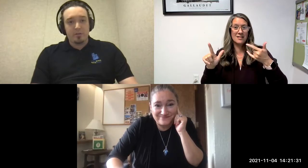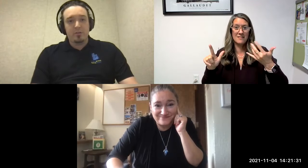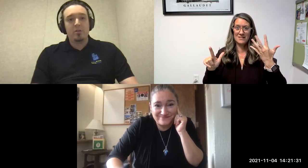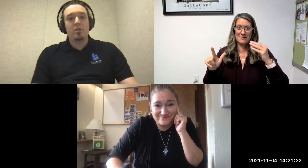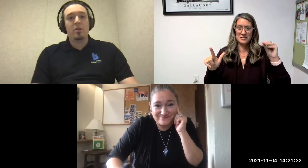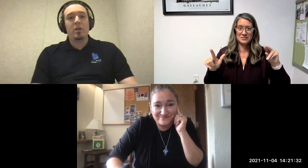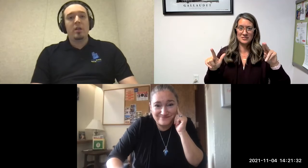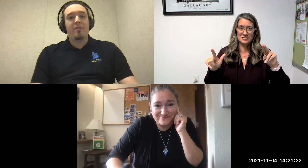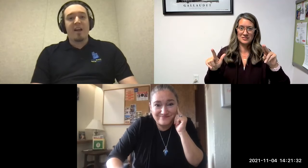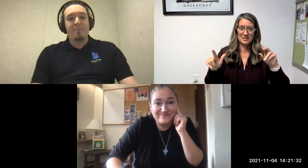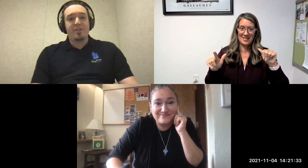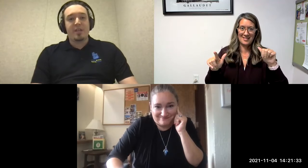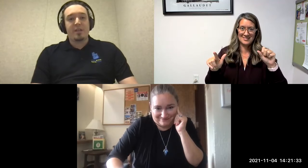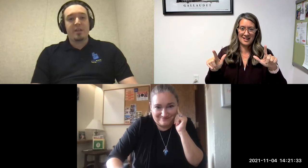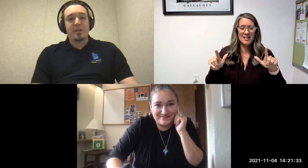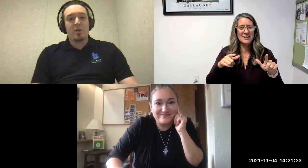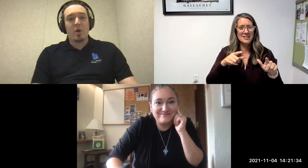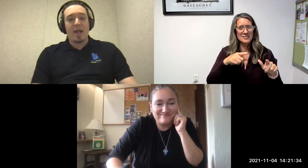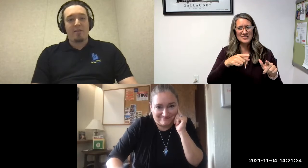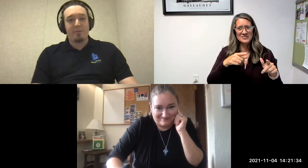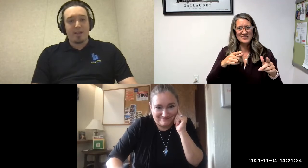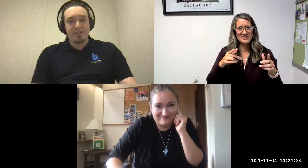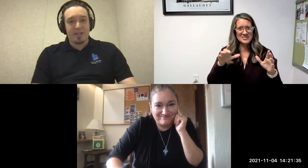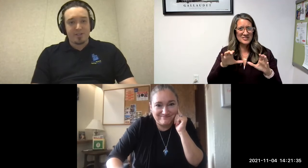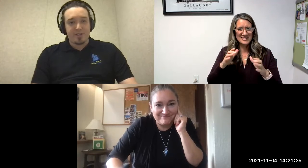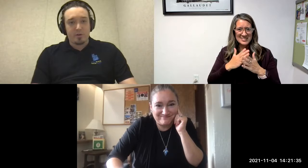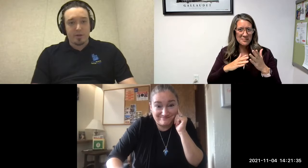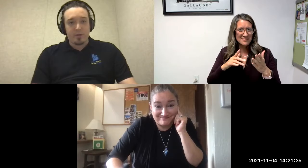level, 5% who have full access to ASL growing up.